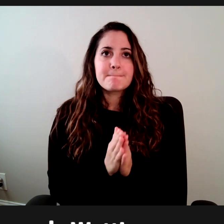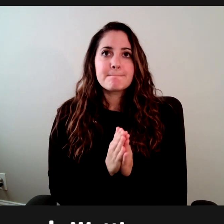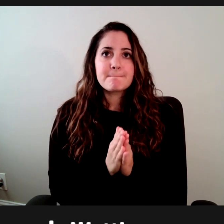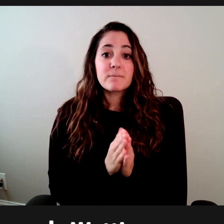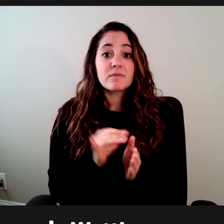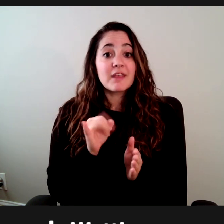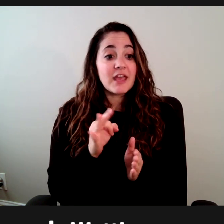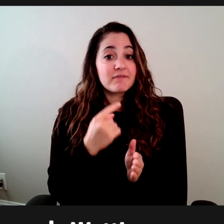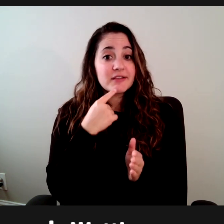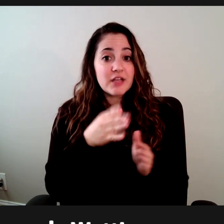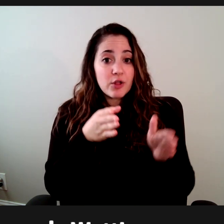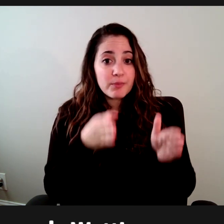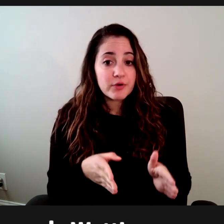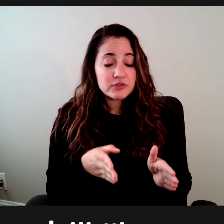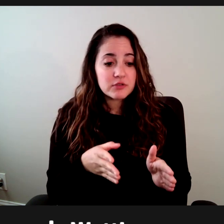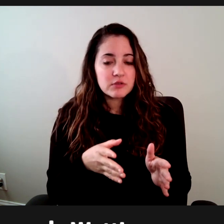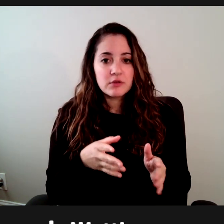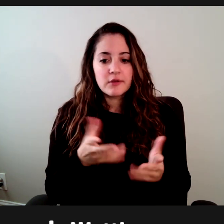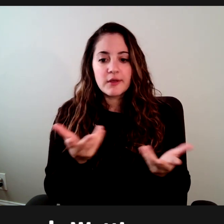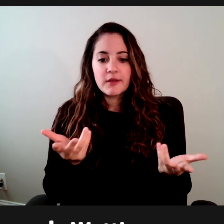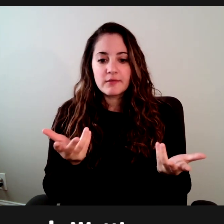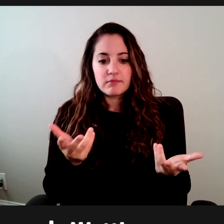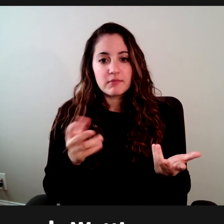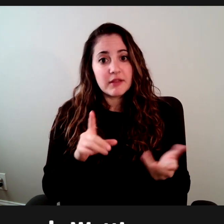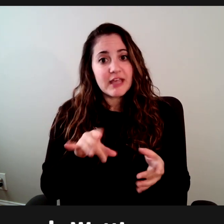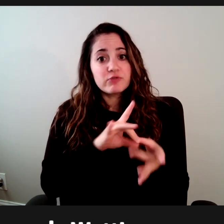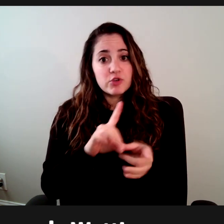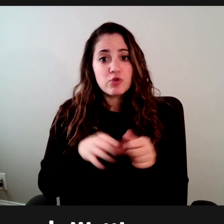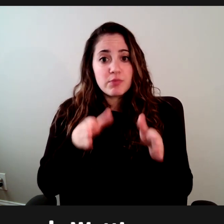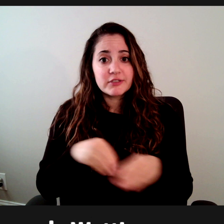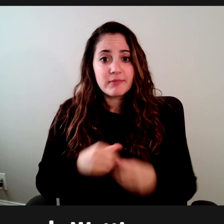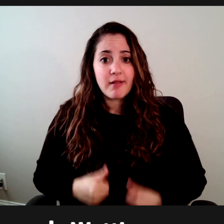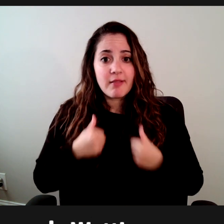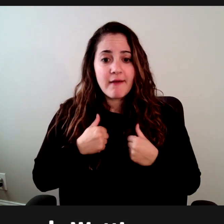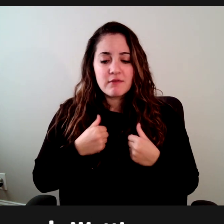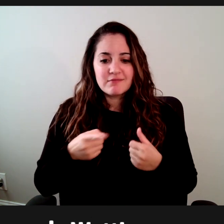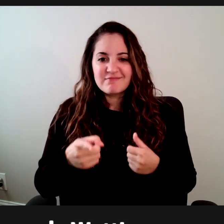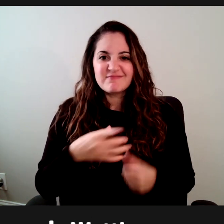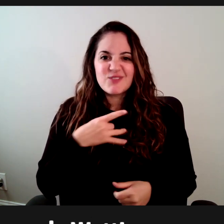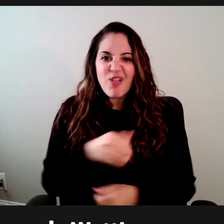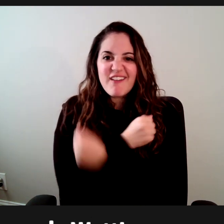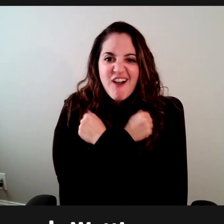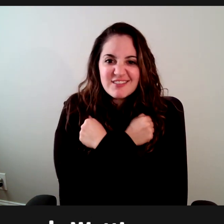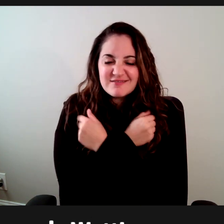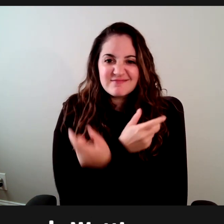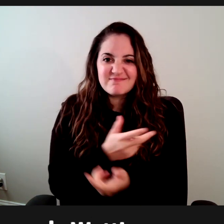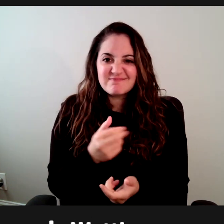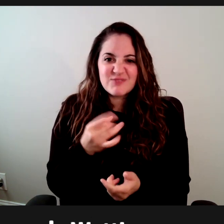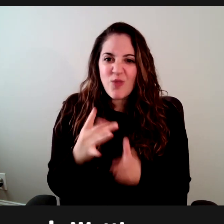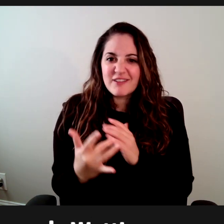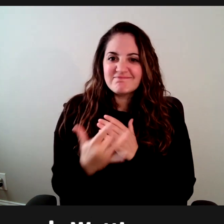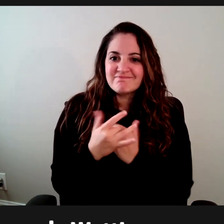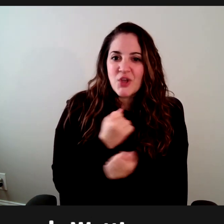if I say to somebody, and I have a person in my life who's really not much of a hugger,